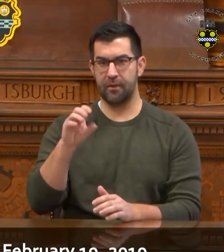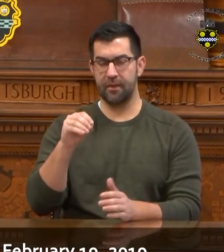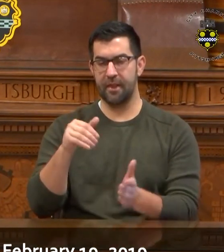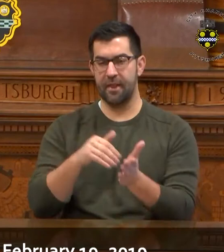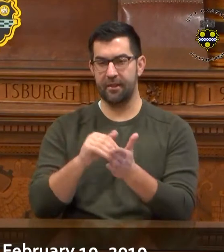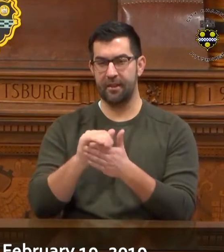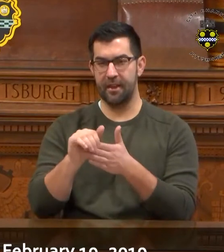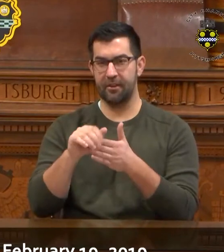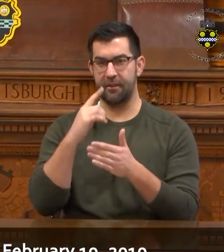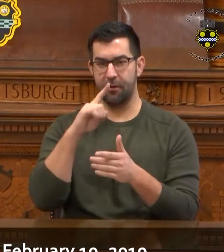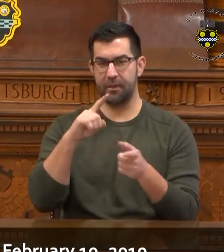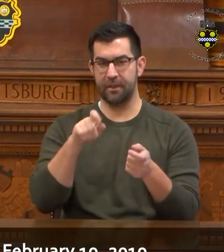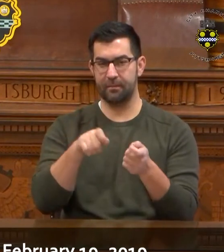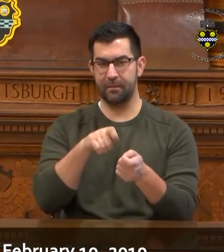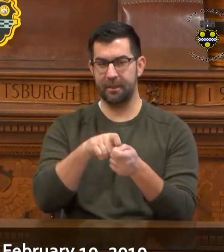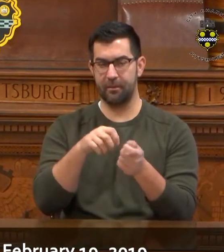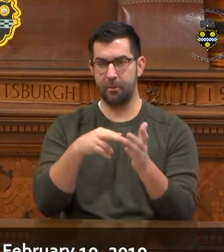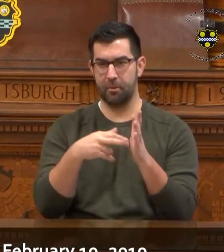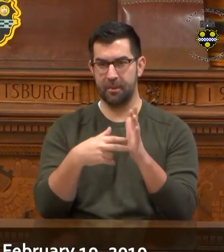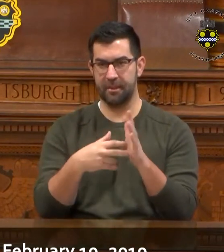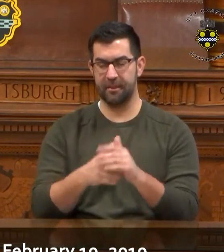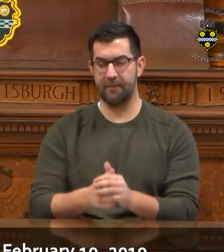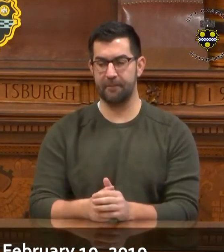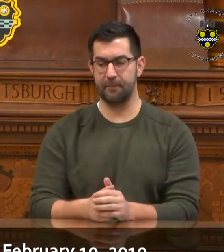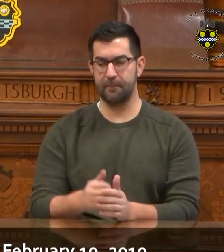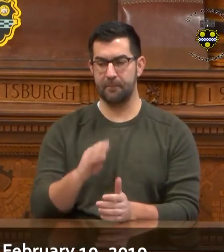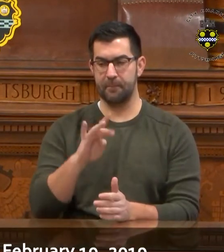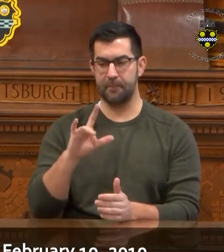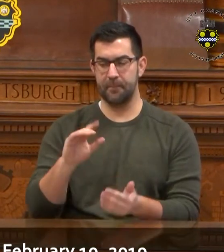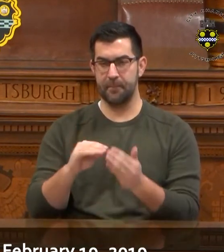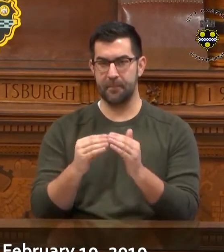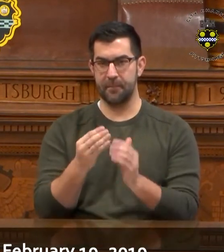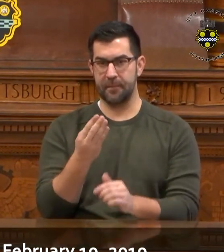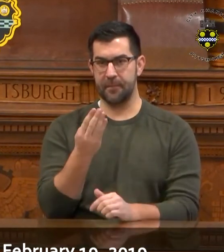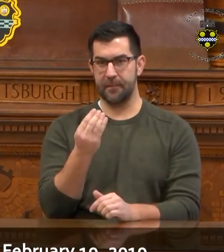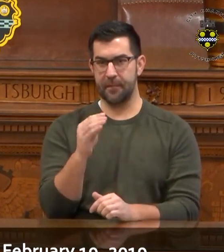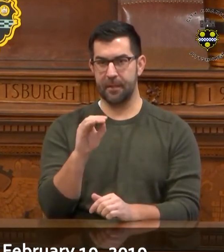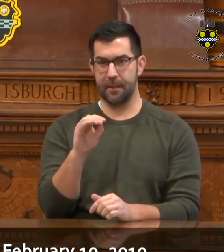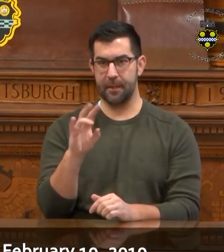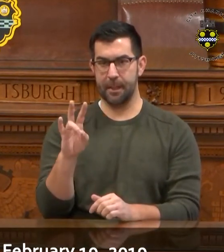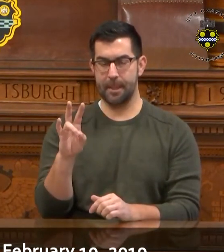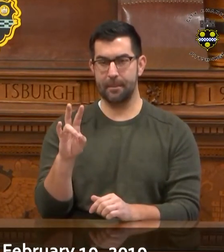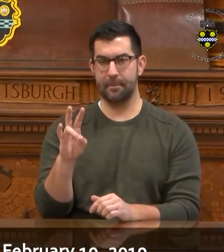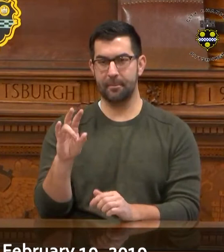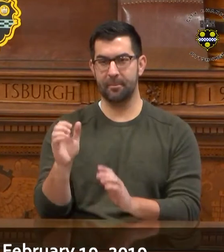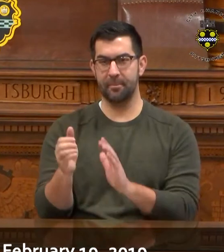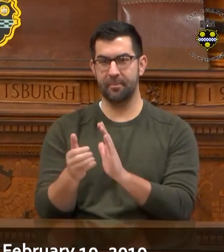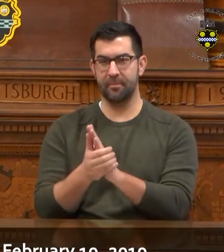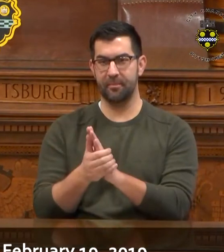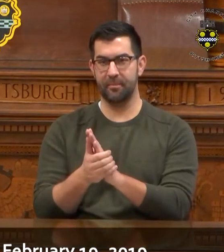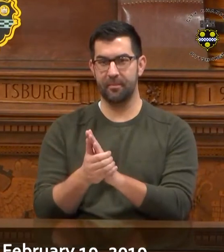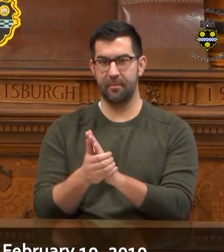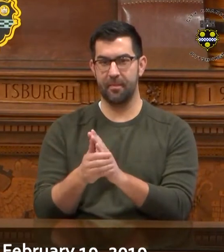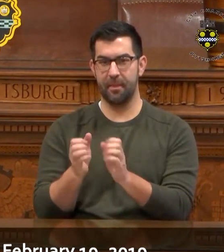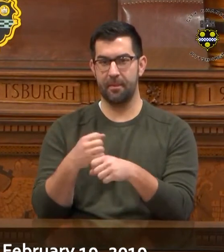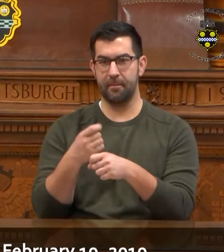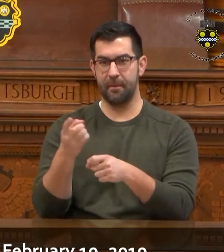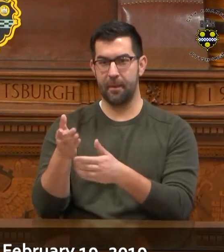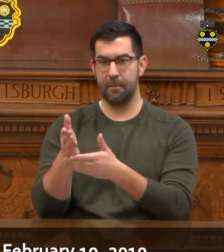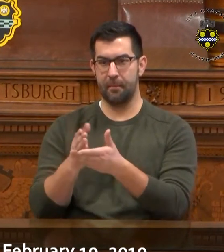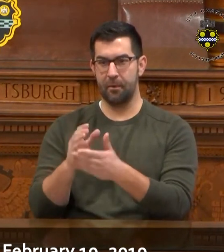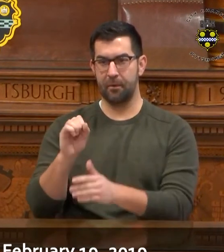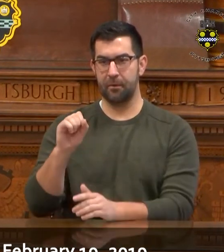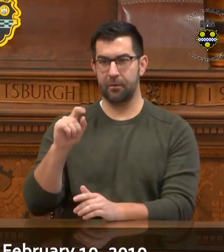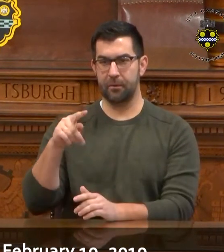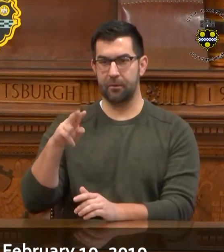$250,000 for this stated purpose. Bill Number 1407, Resolution Vacating a Portion of